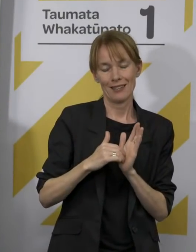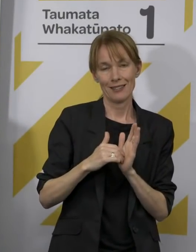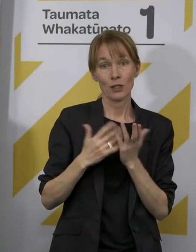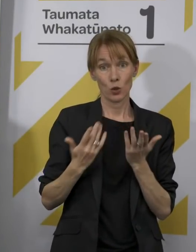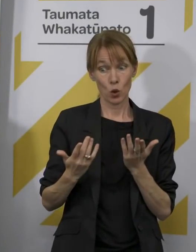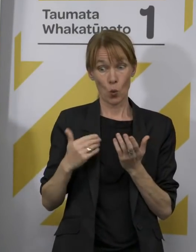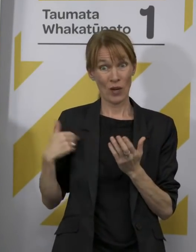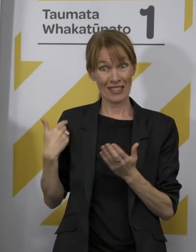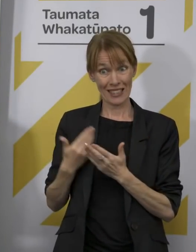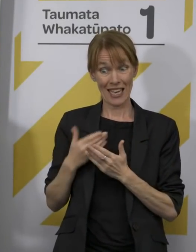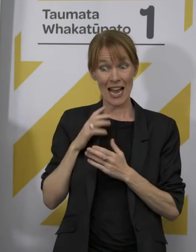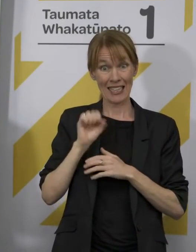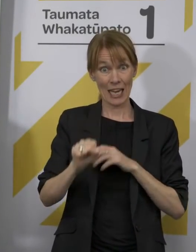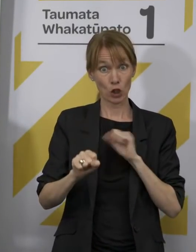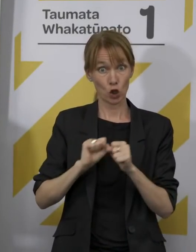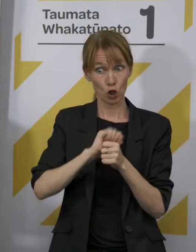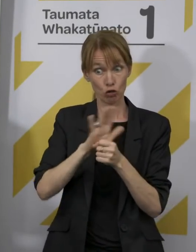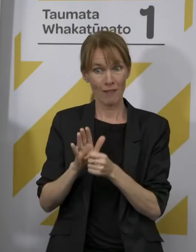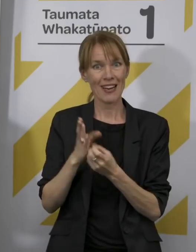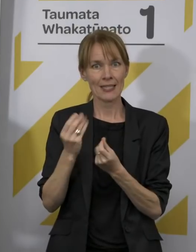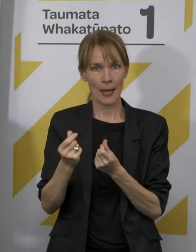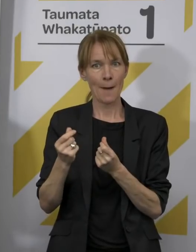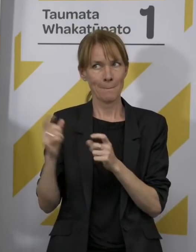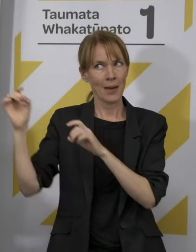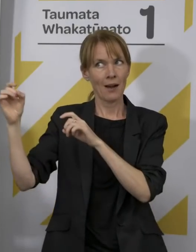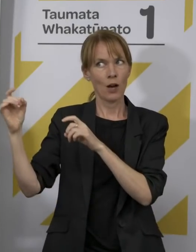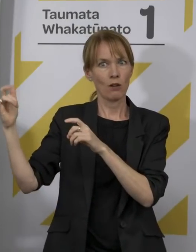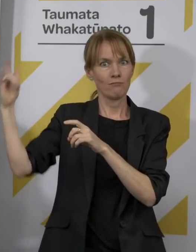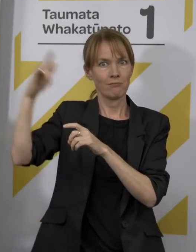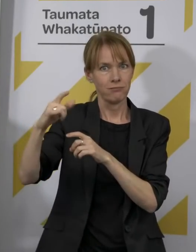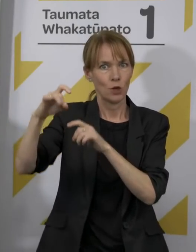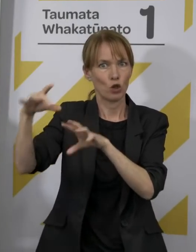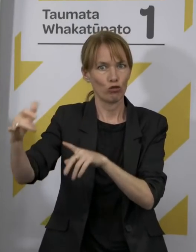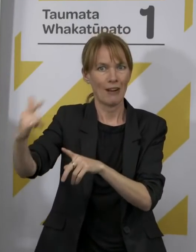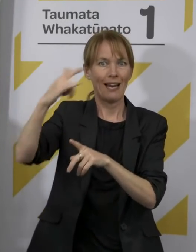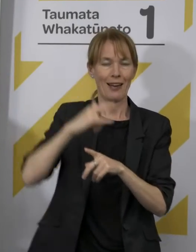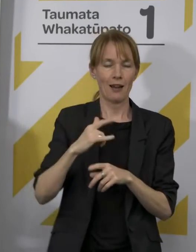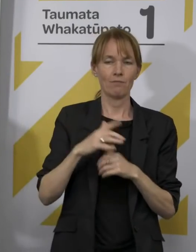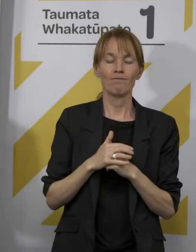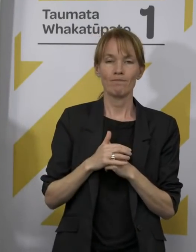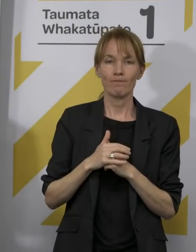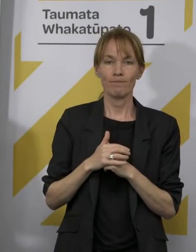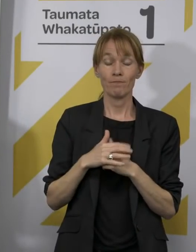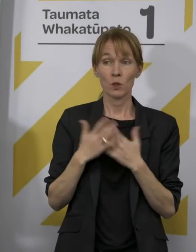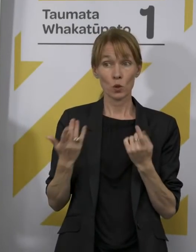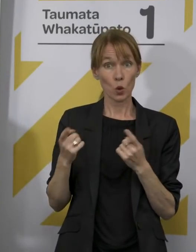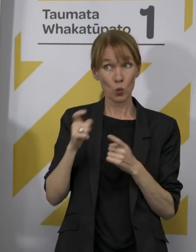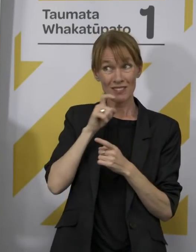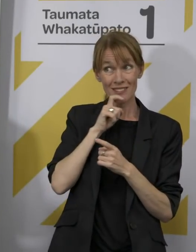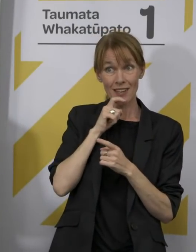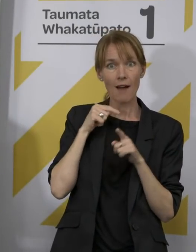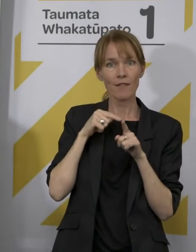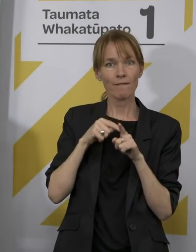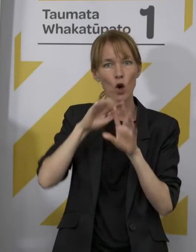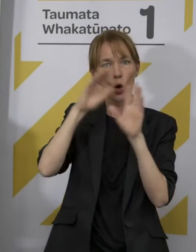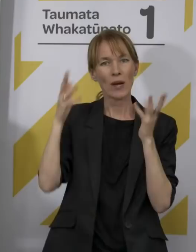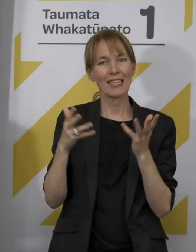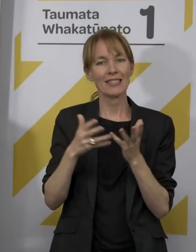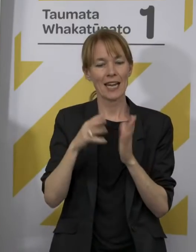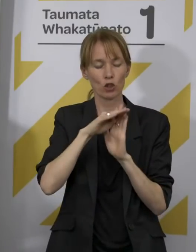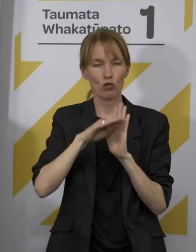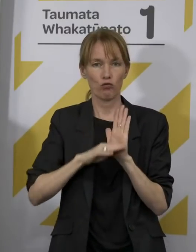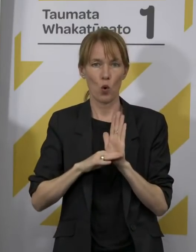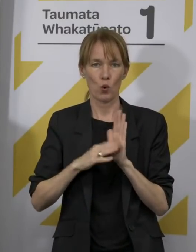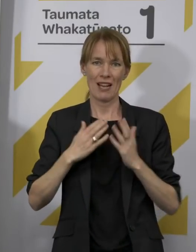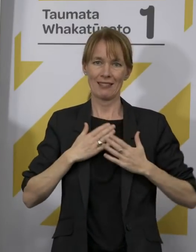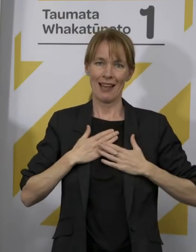The protocols used on those flights by the staff are the same as on any international flight. So I'm confident about that, but we're looking